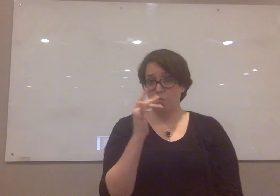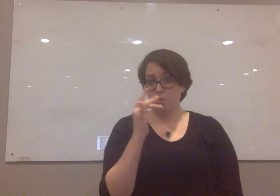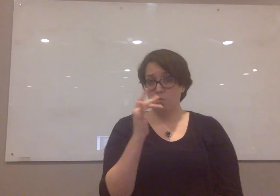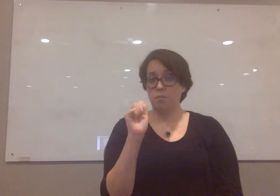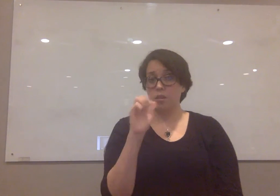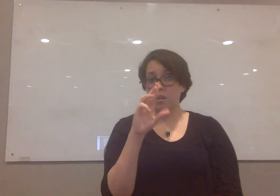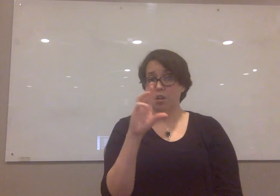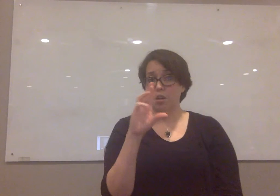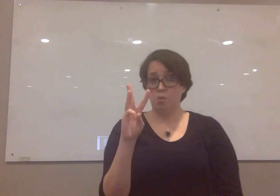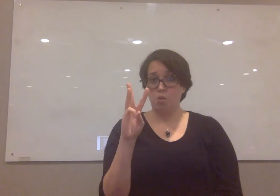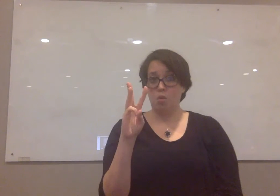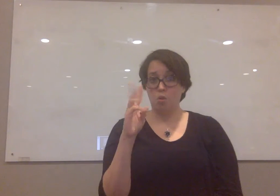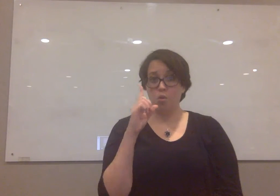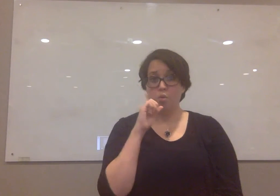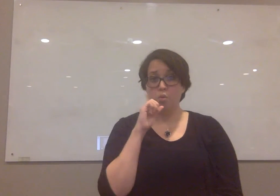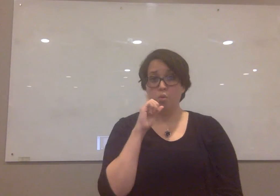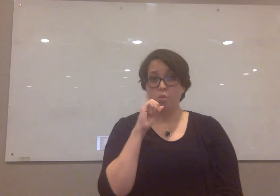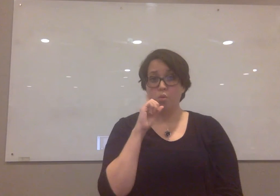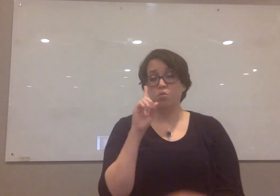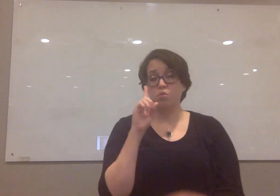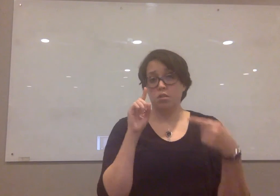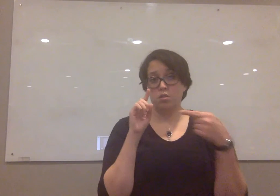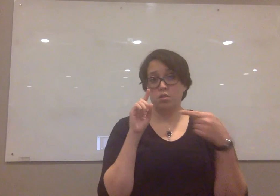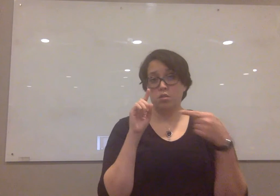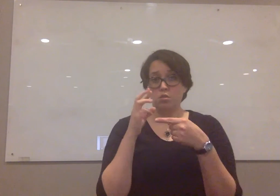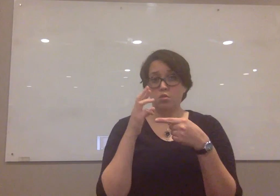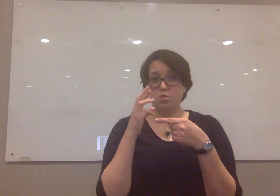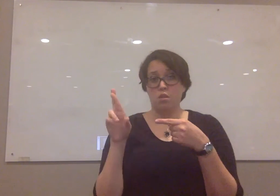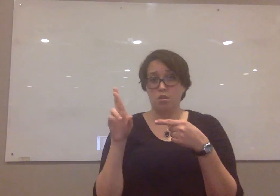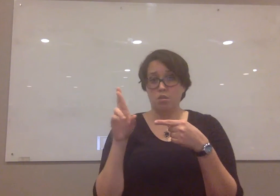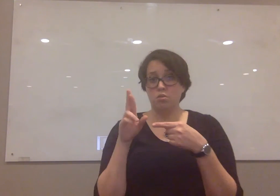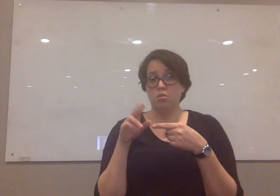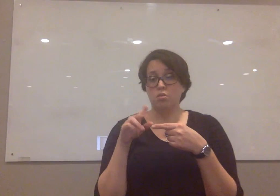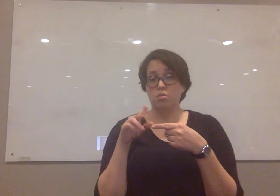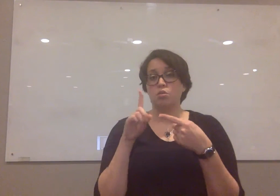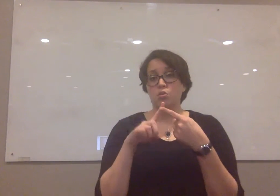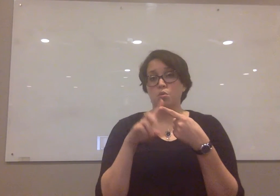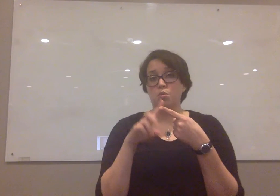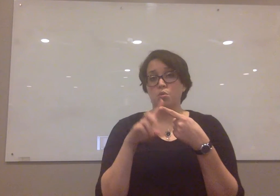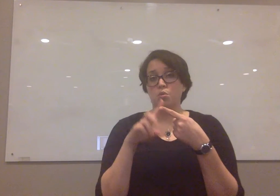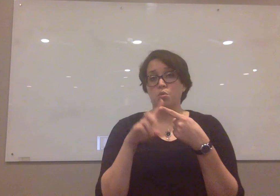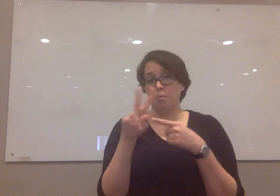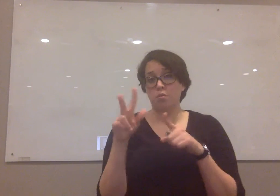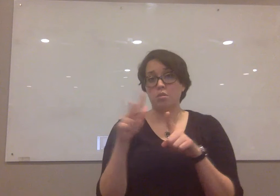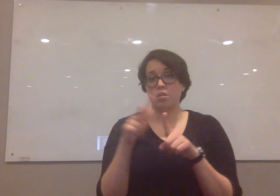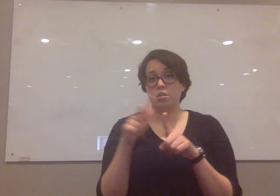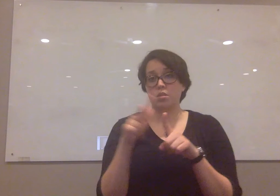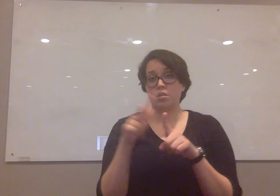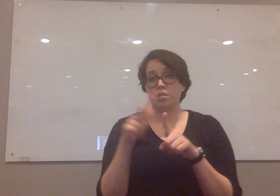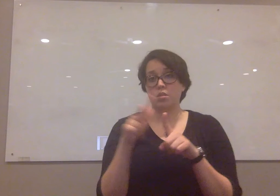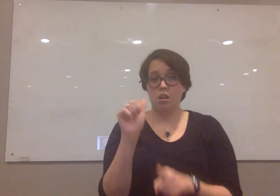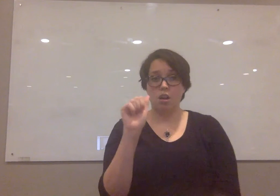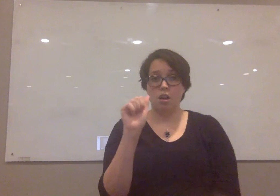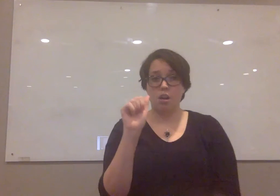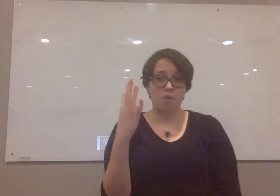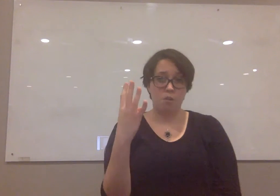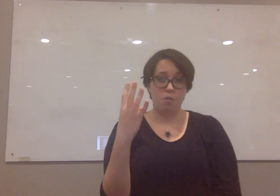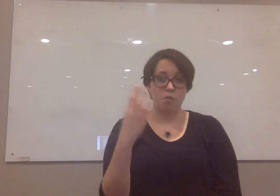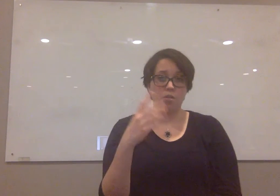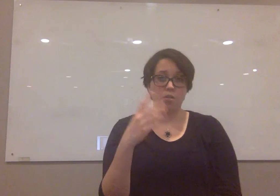this way for you. So pointing at the variable you're assigning to, yeah, so the way fours are. It sounds a lot like a B statement